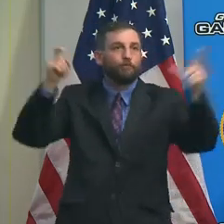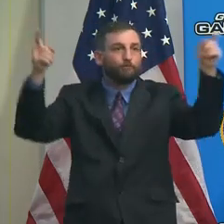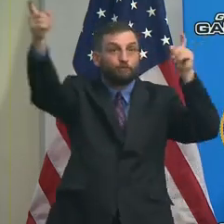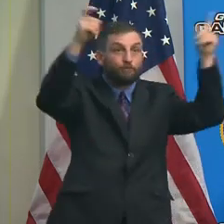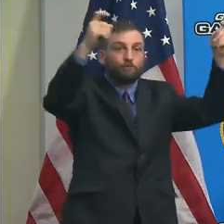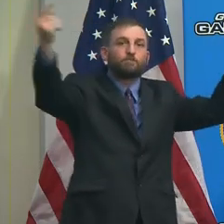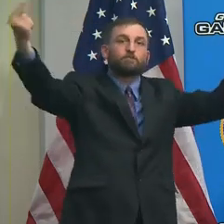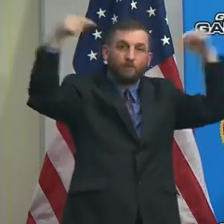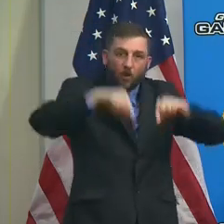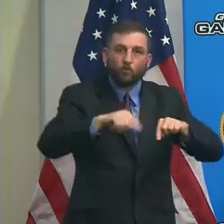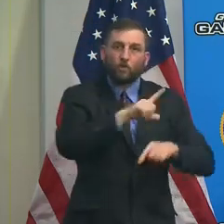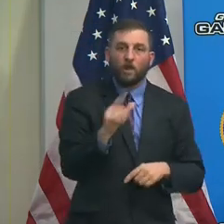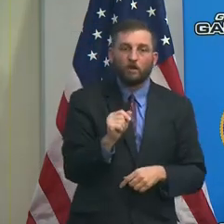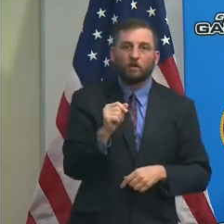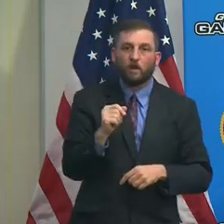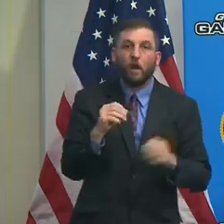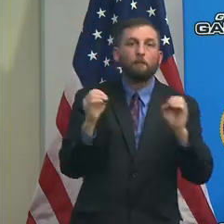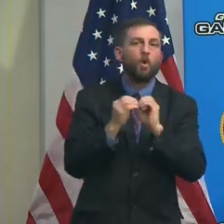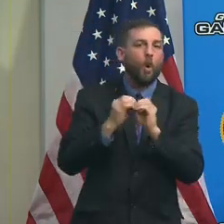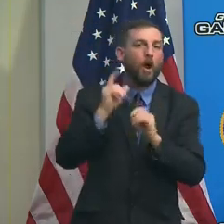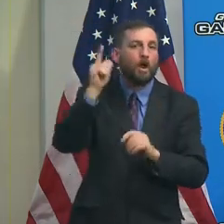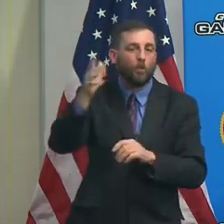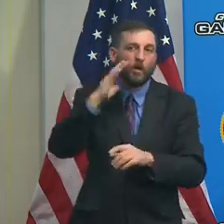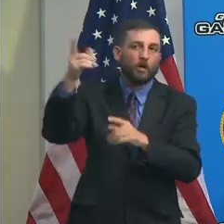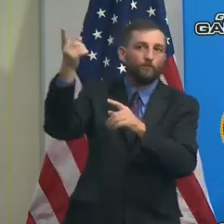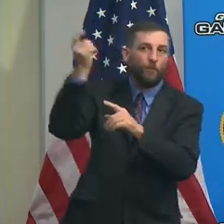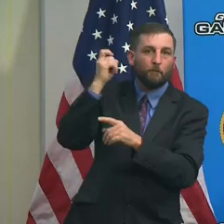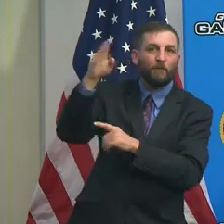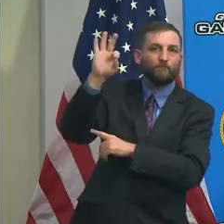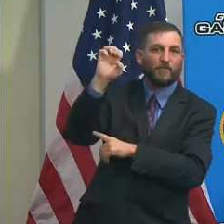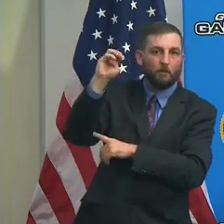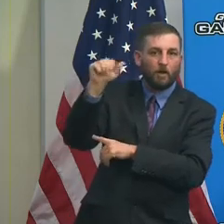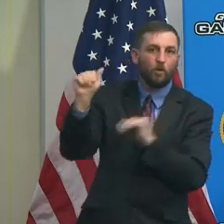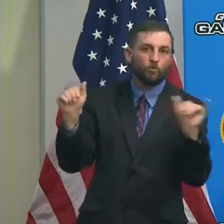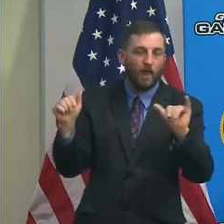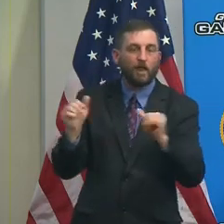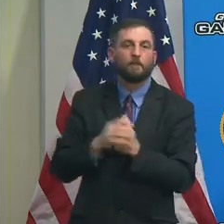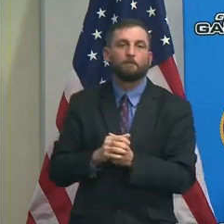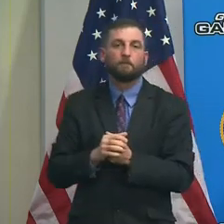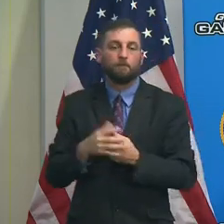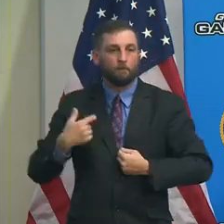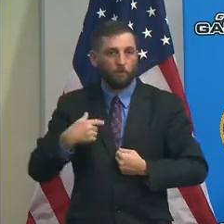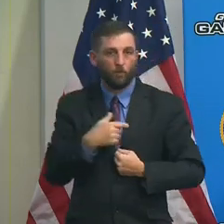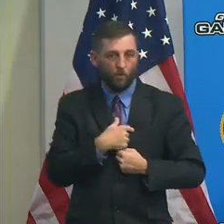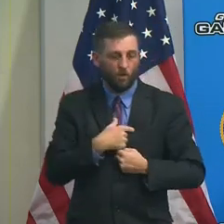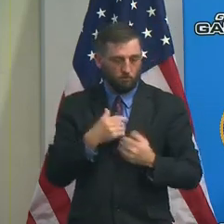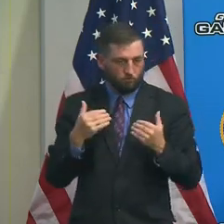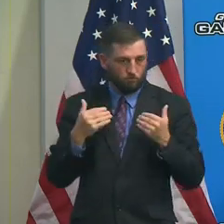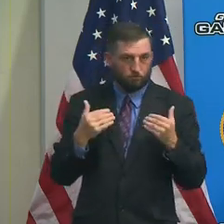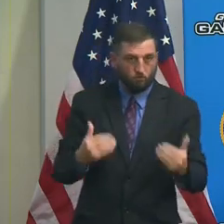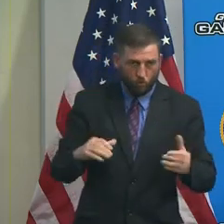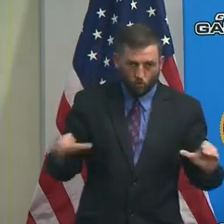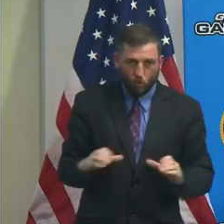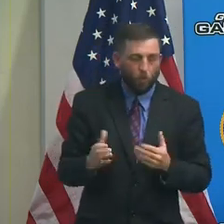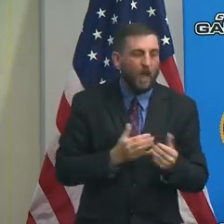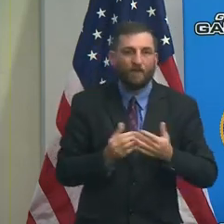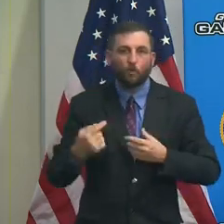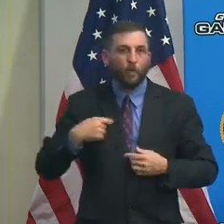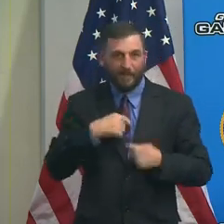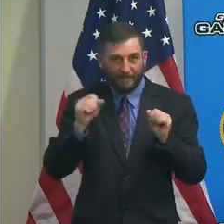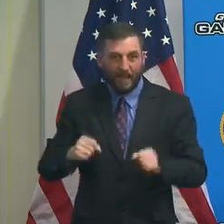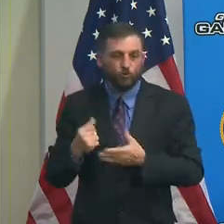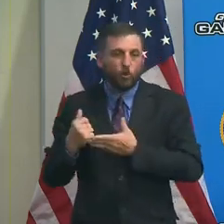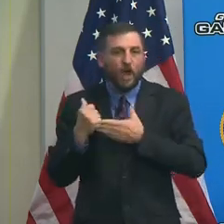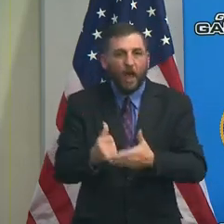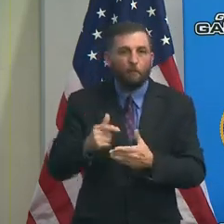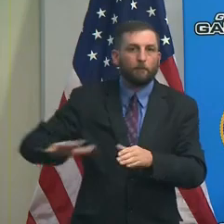now, and more coming from FEMA as well. And so we're leaning forward. We're going to do everything we can to help the people